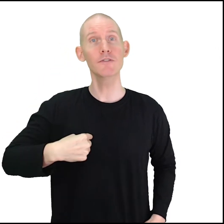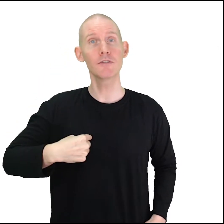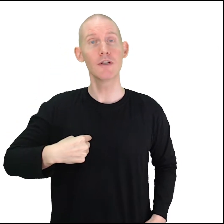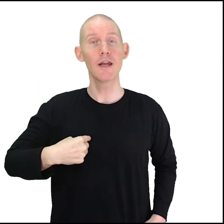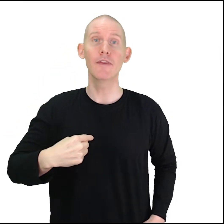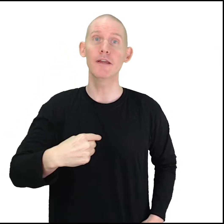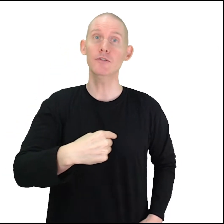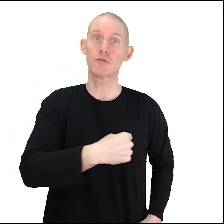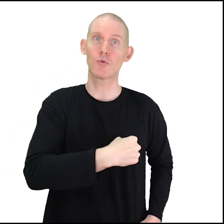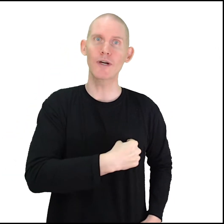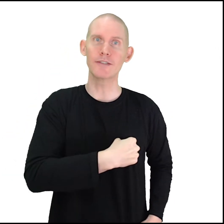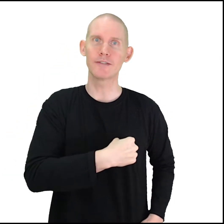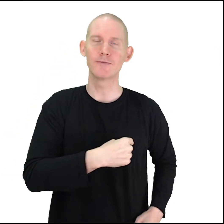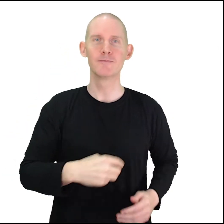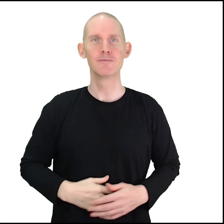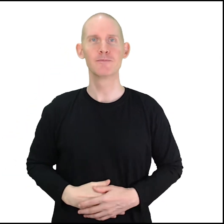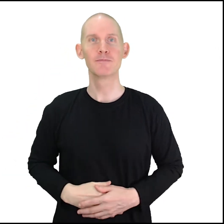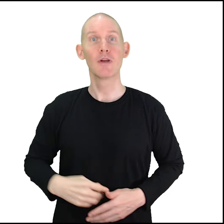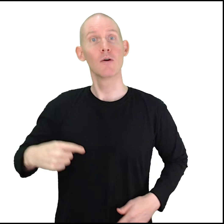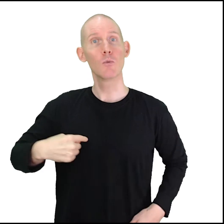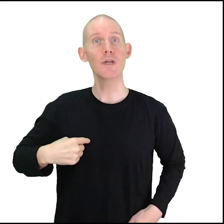and then twice. We.